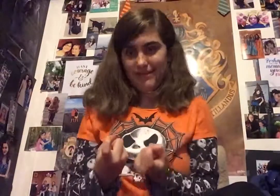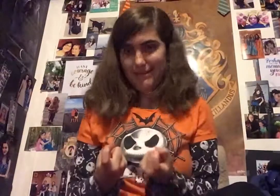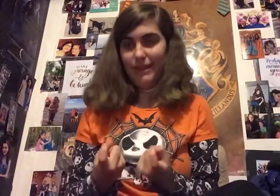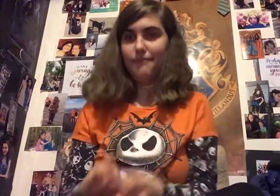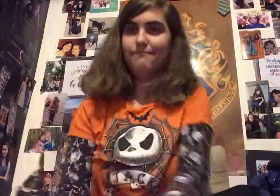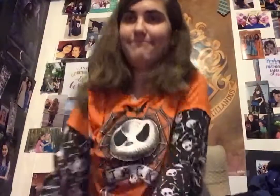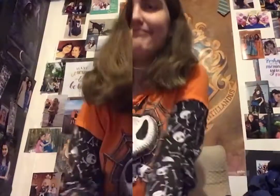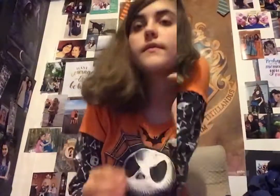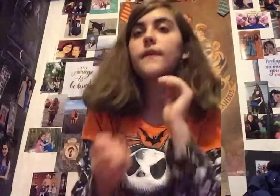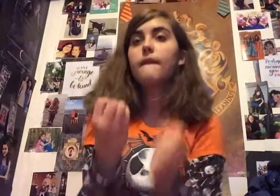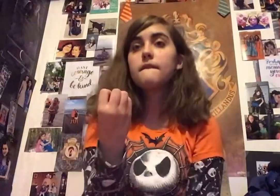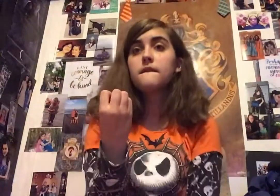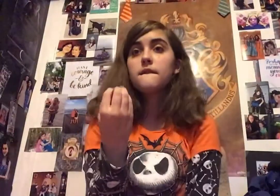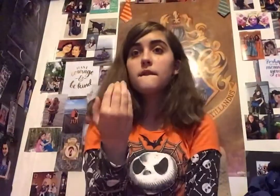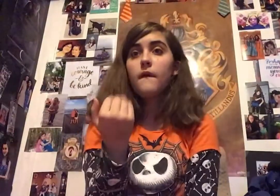Sleigh.